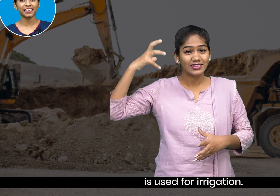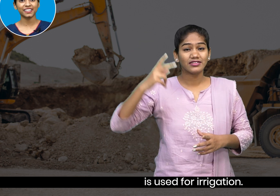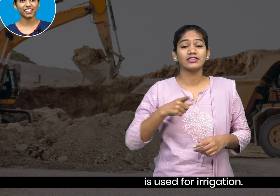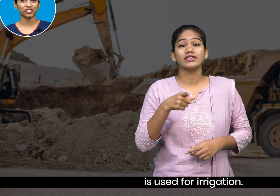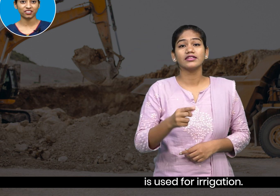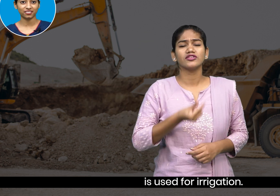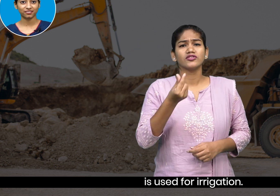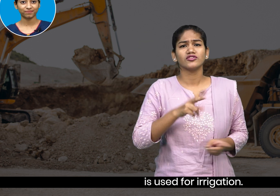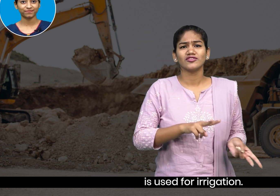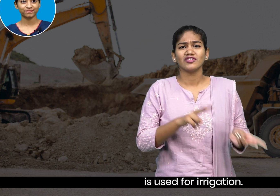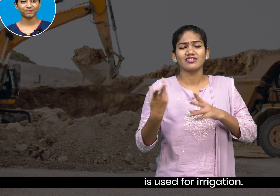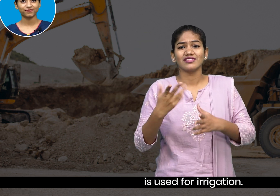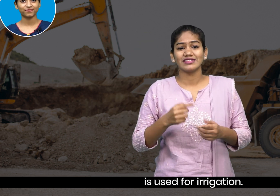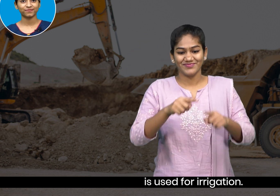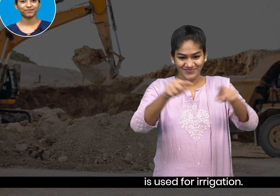for irrigation.